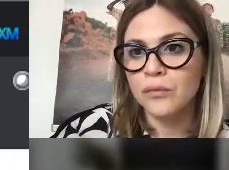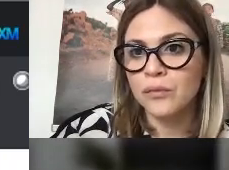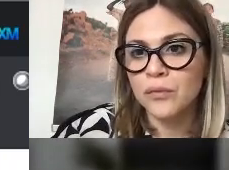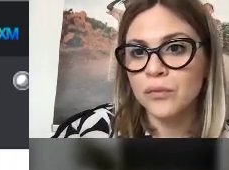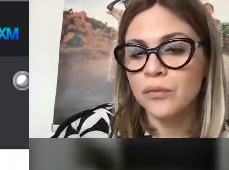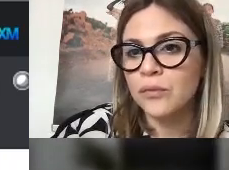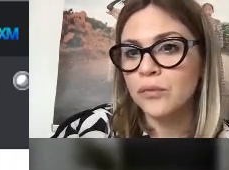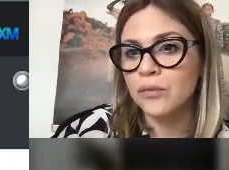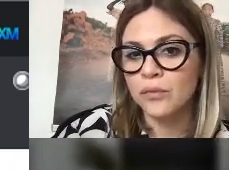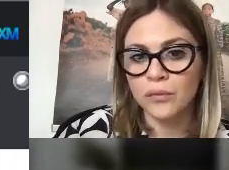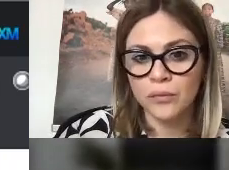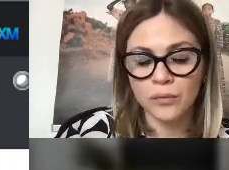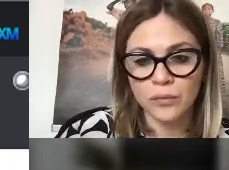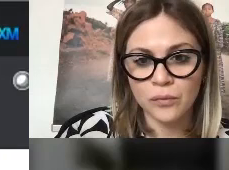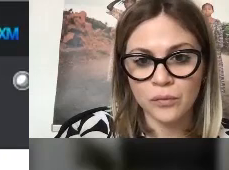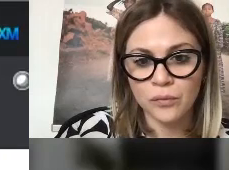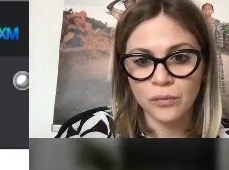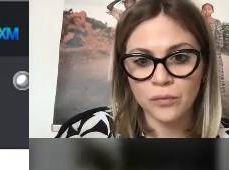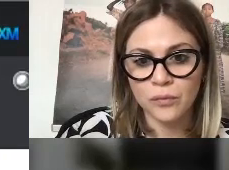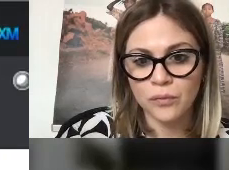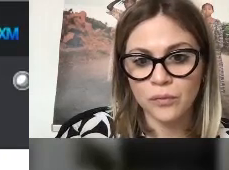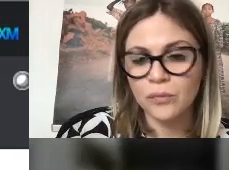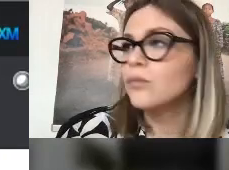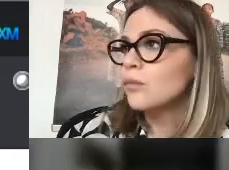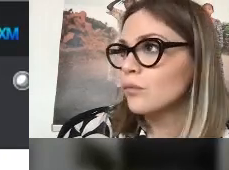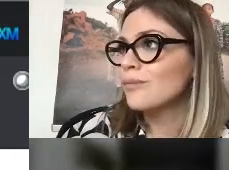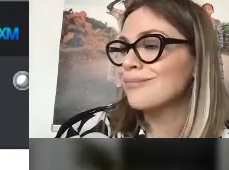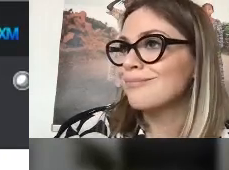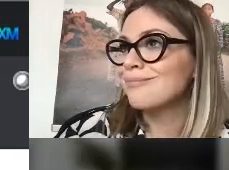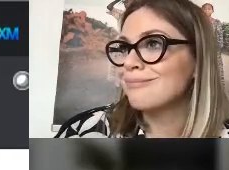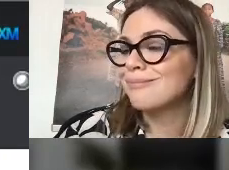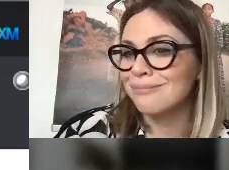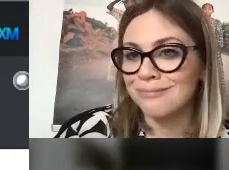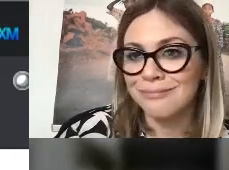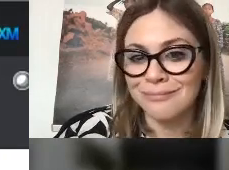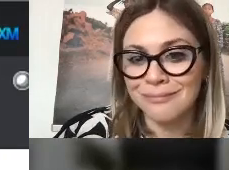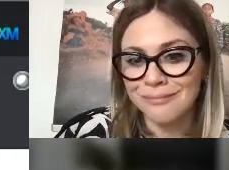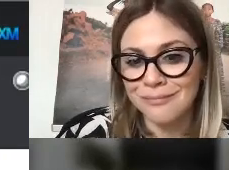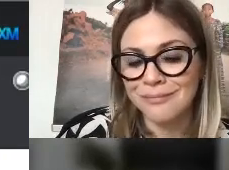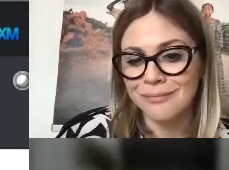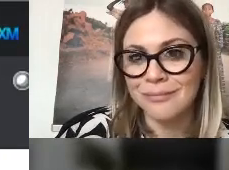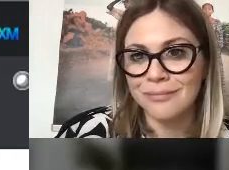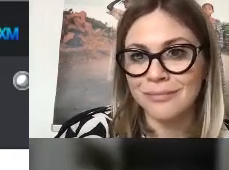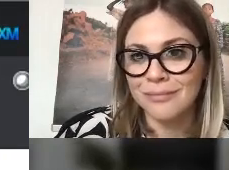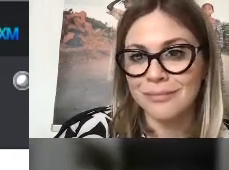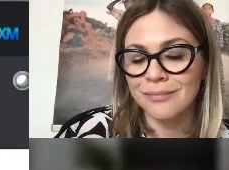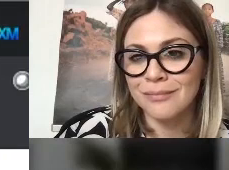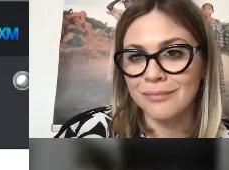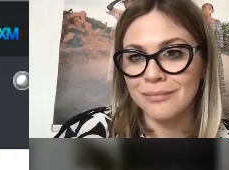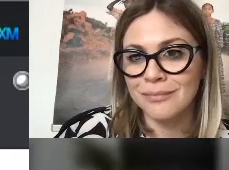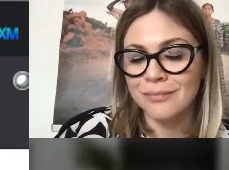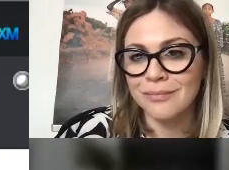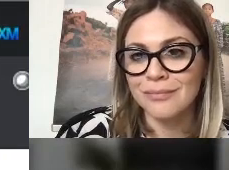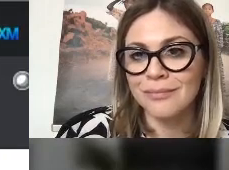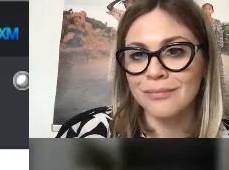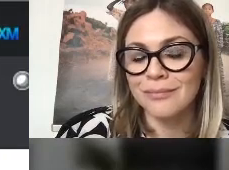take into consideration reasonable accommodation, or is it just that they procure mainstream computers and assume that that